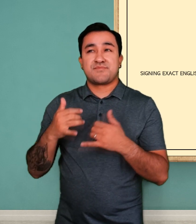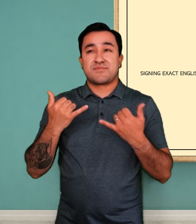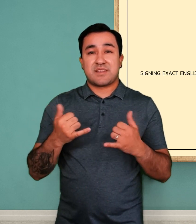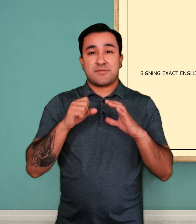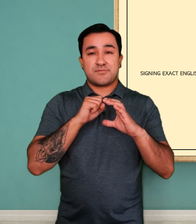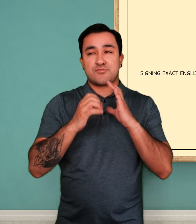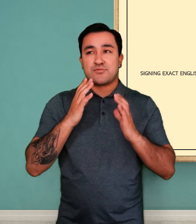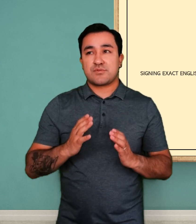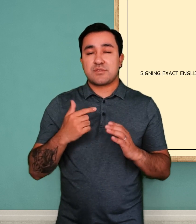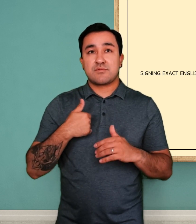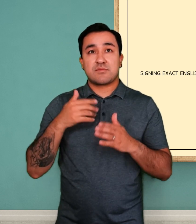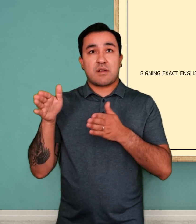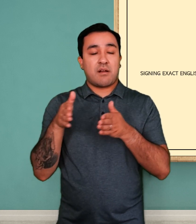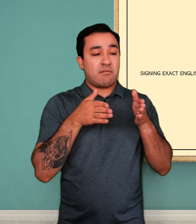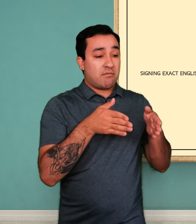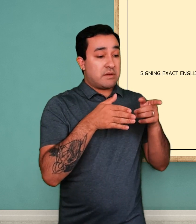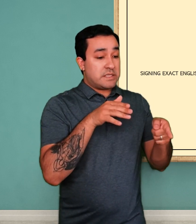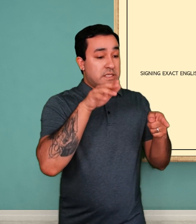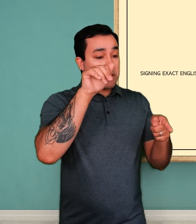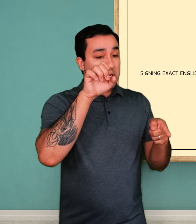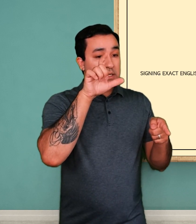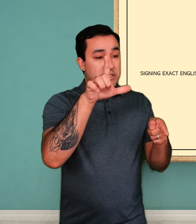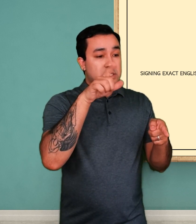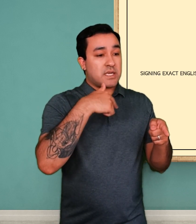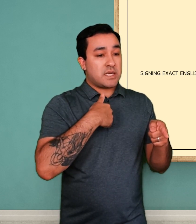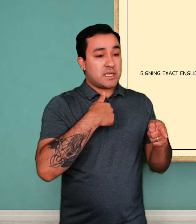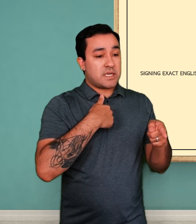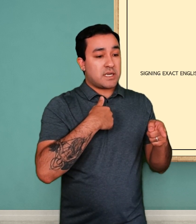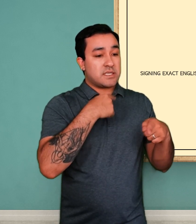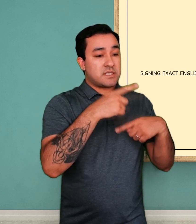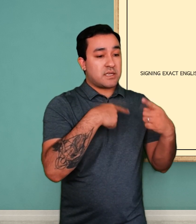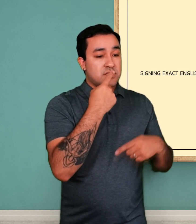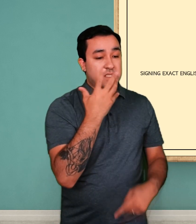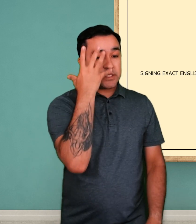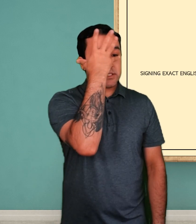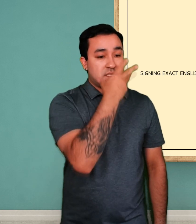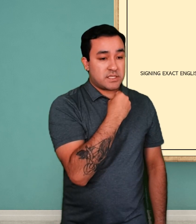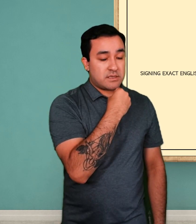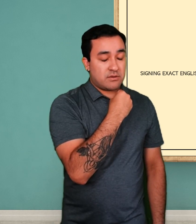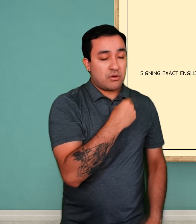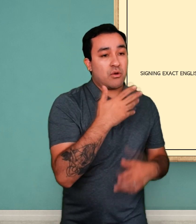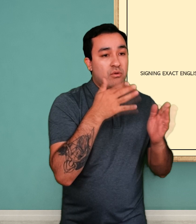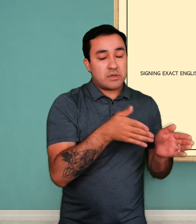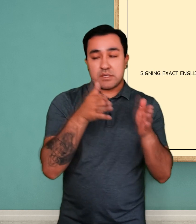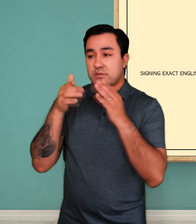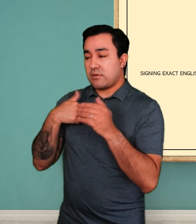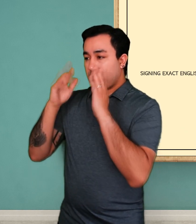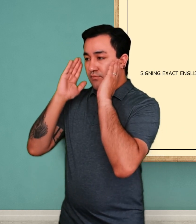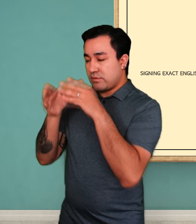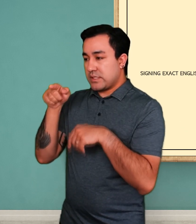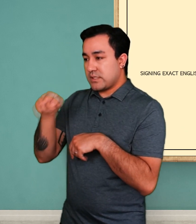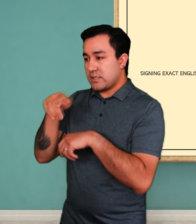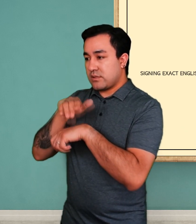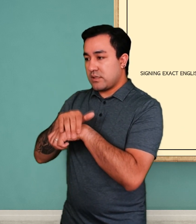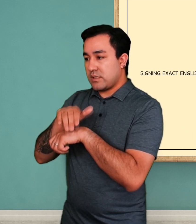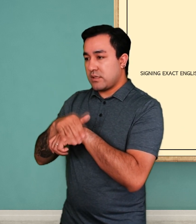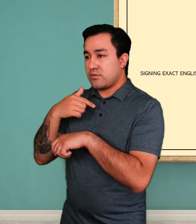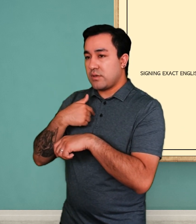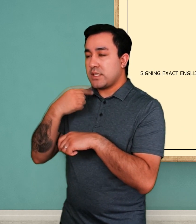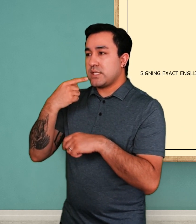on the ASL side of the communication and thus only use one sign, or do they focus on English and therefore then need to sign beautiful